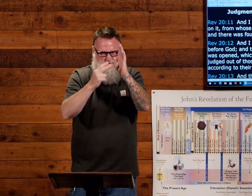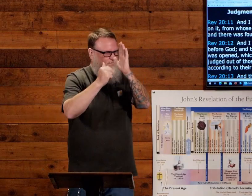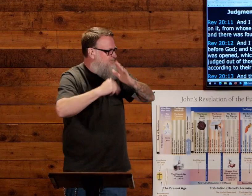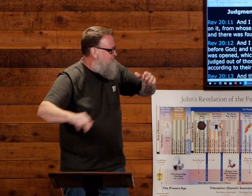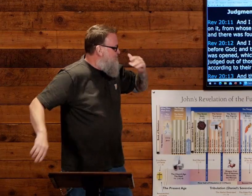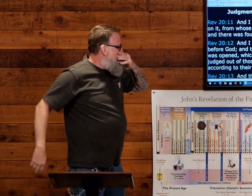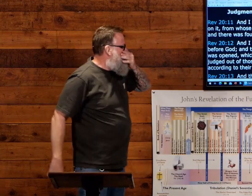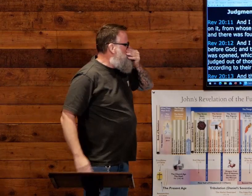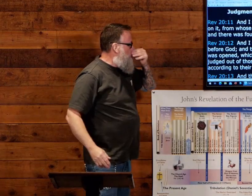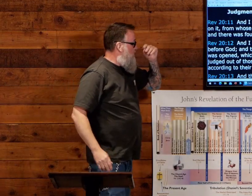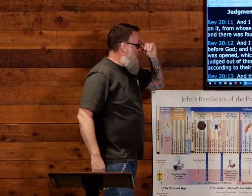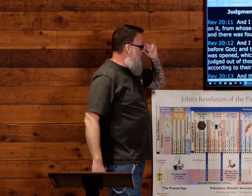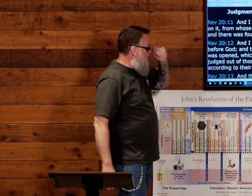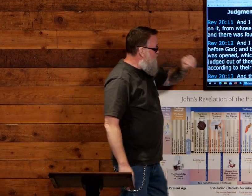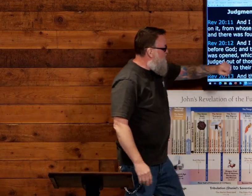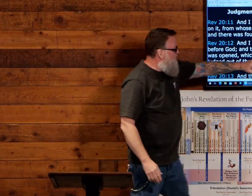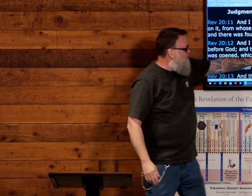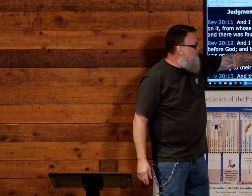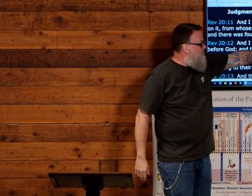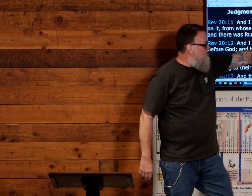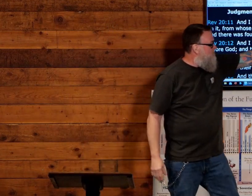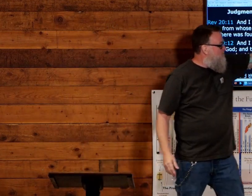So let's continue reading.